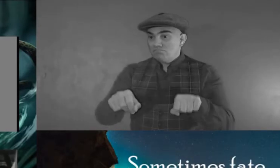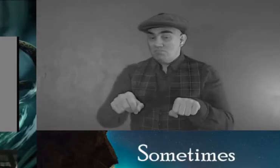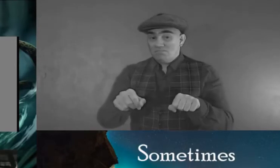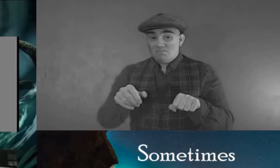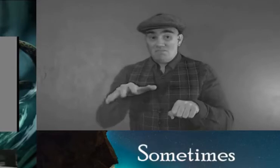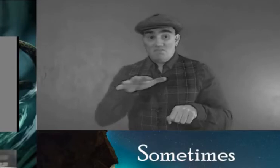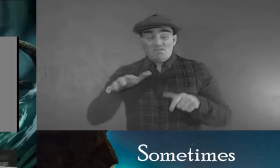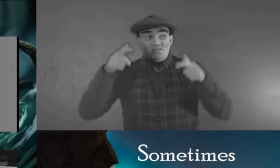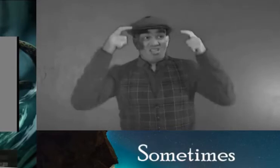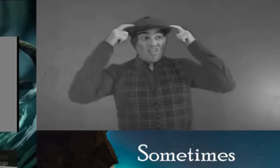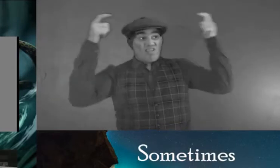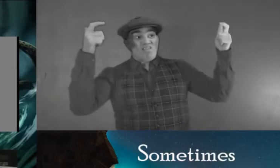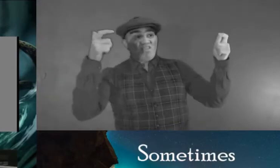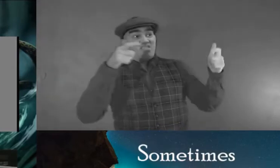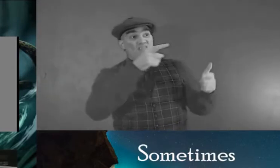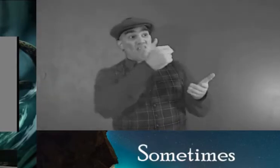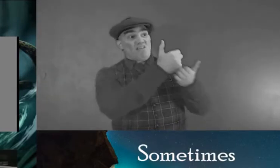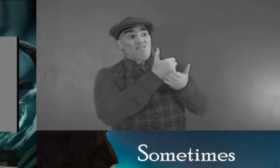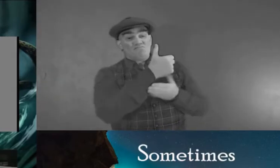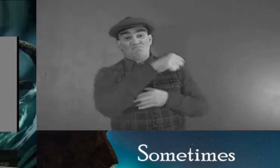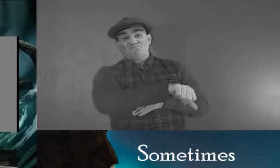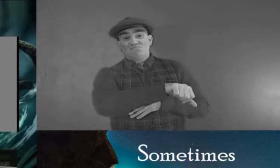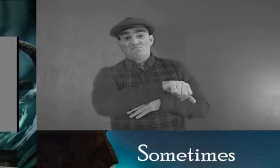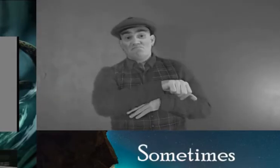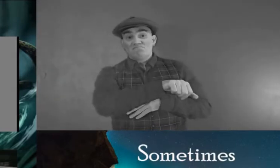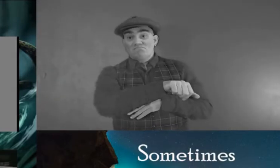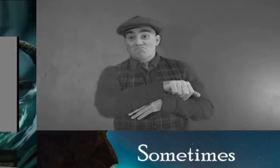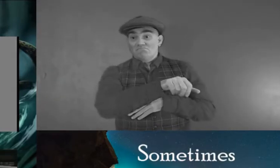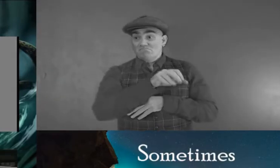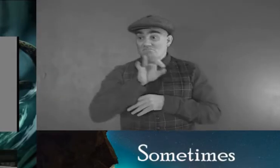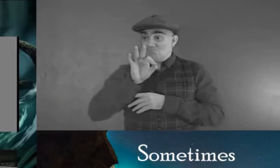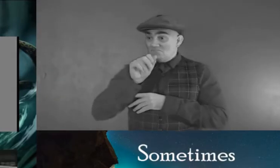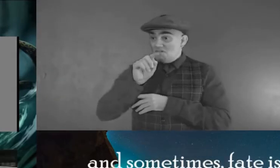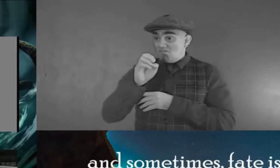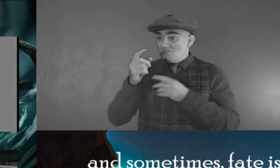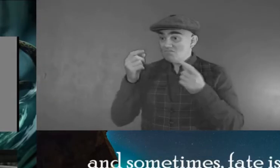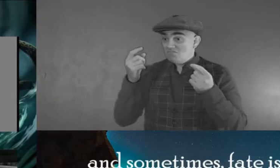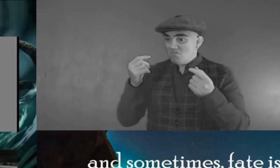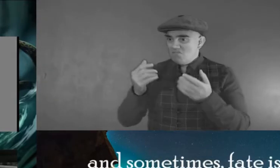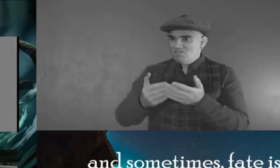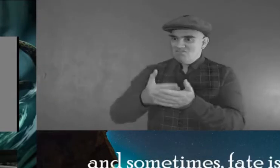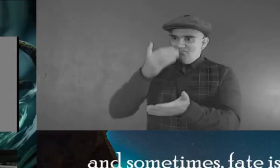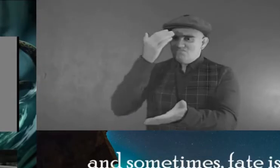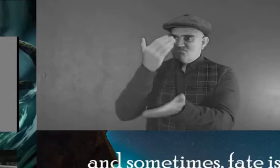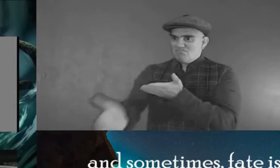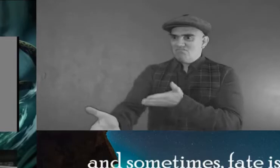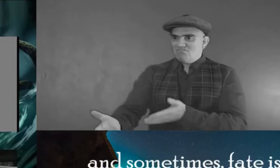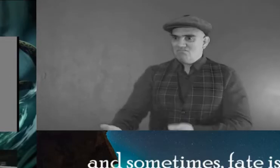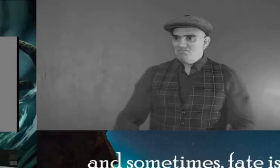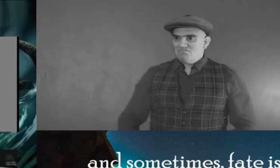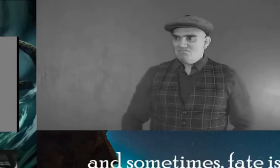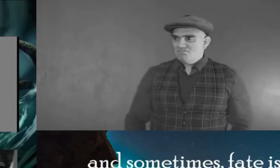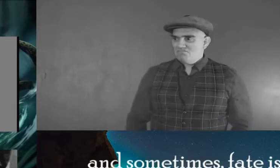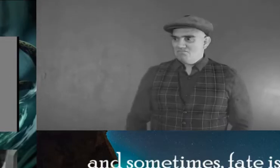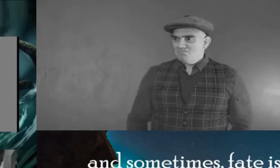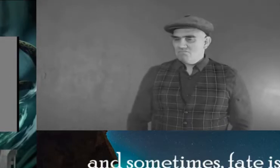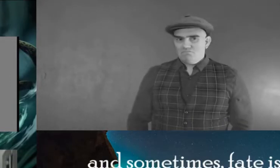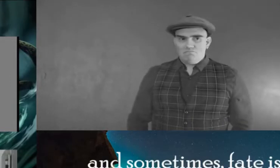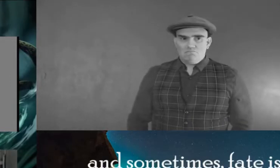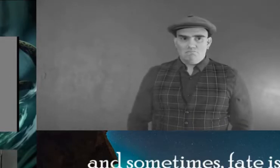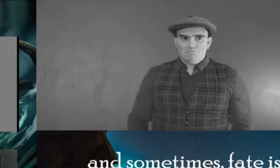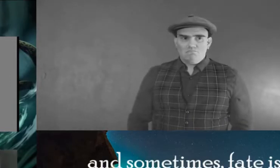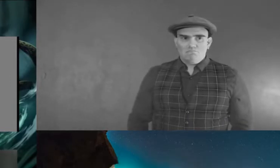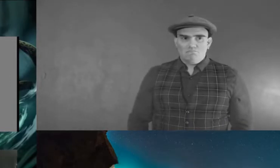out. Sometimes arrogance refuses those warnings, and sometimes fate is unforgiving of